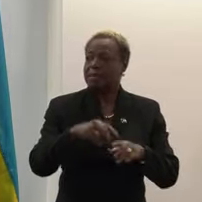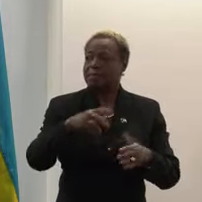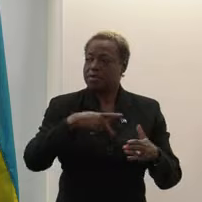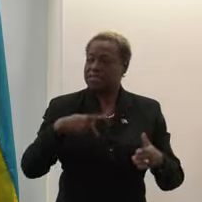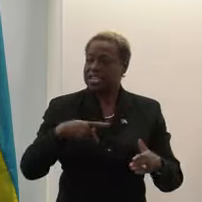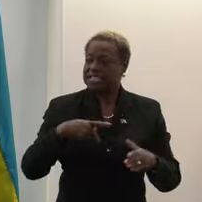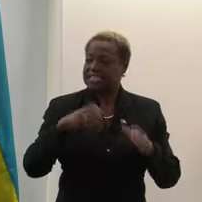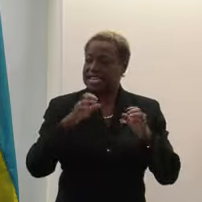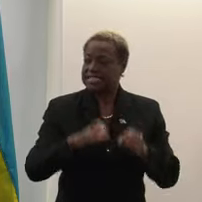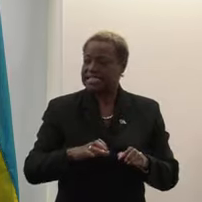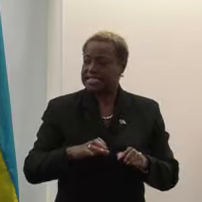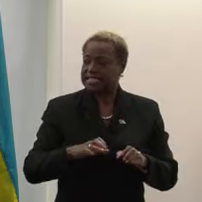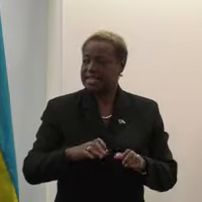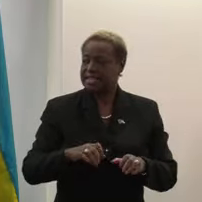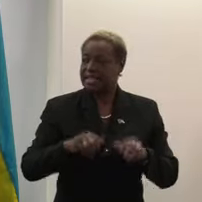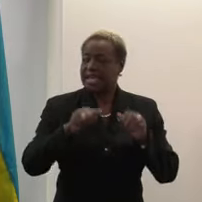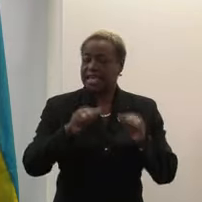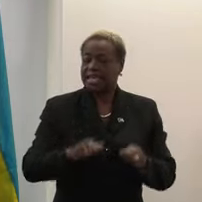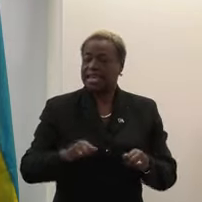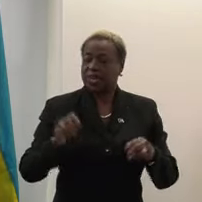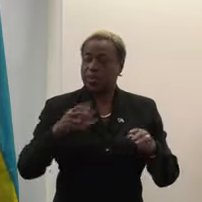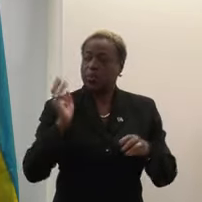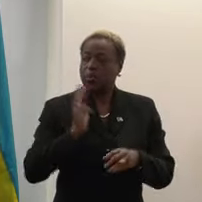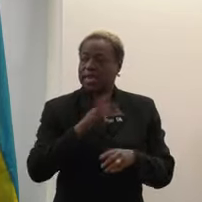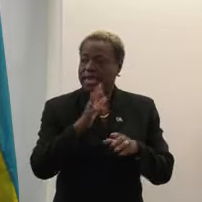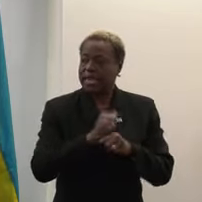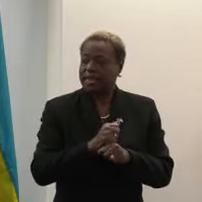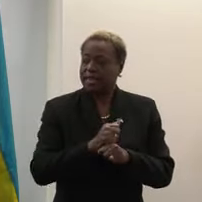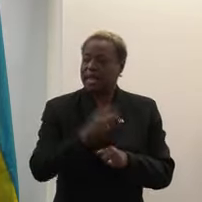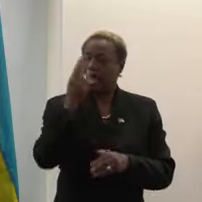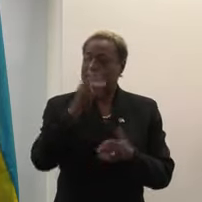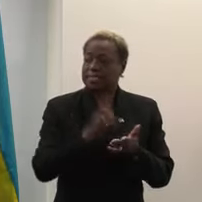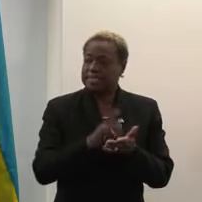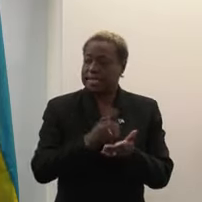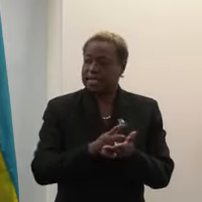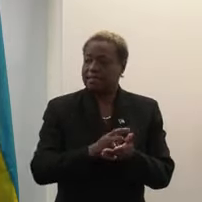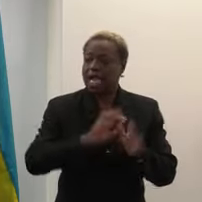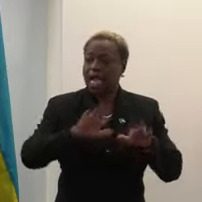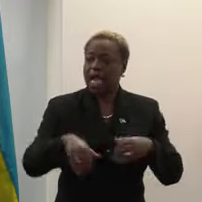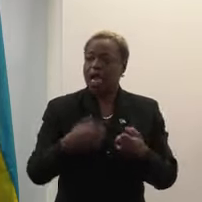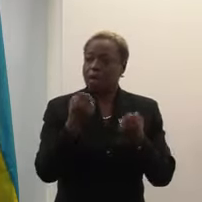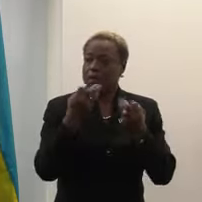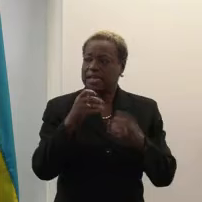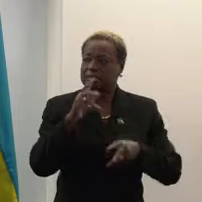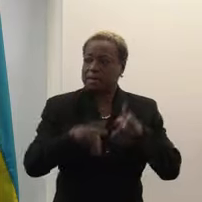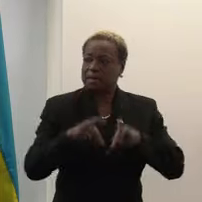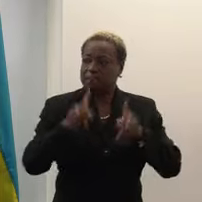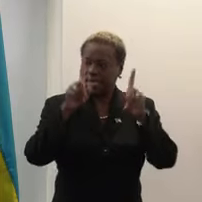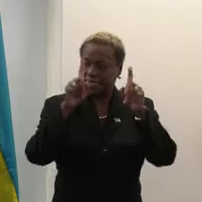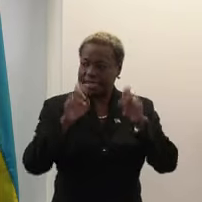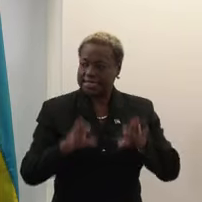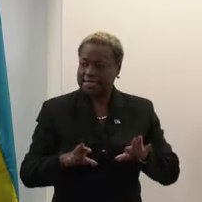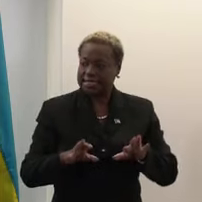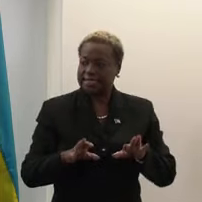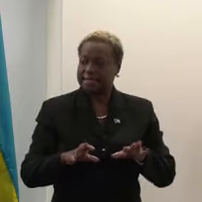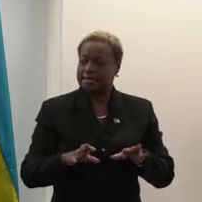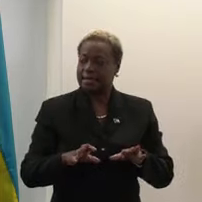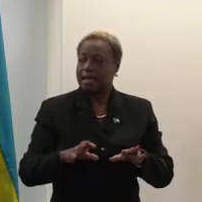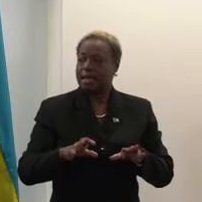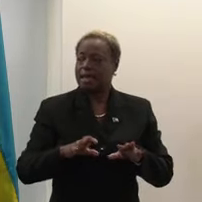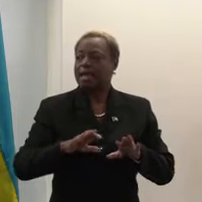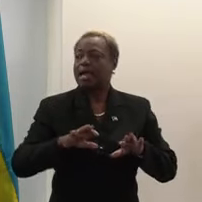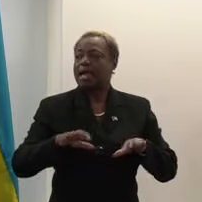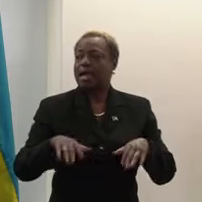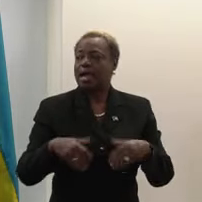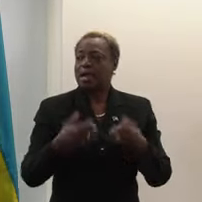cases? And can we get a general update on how many people have been tested to date, how many test kits we now